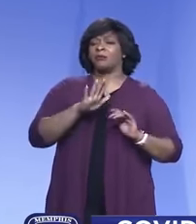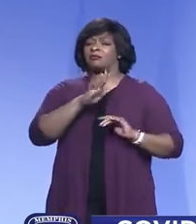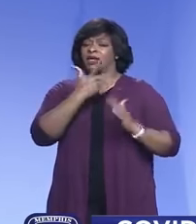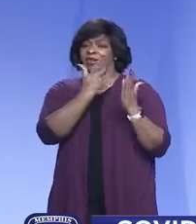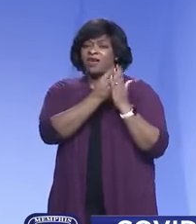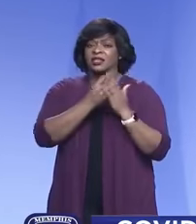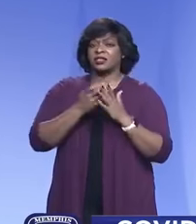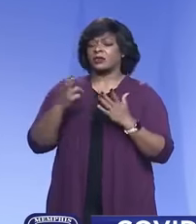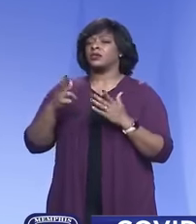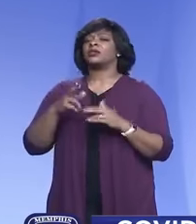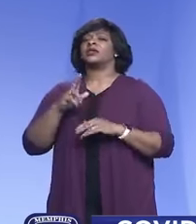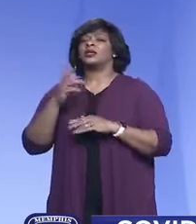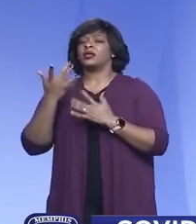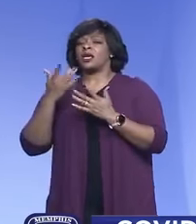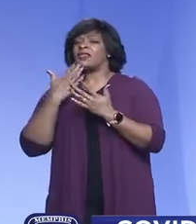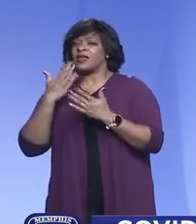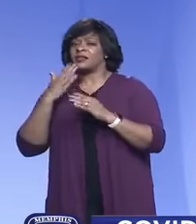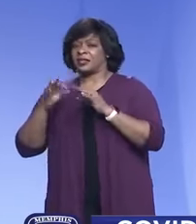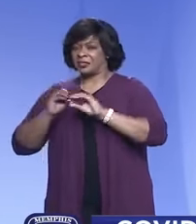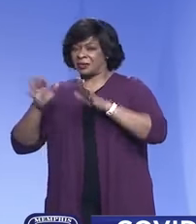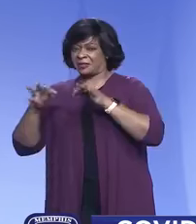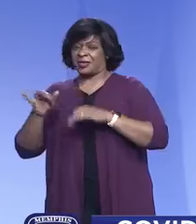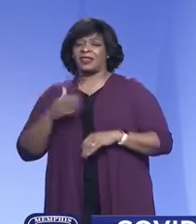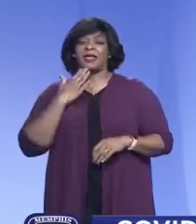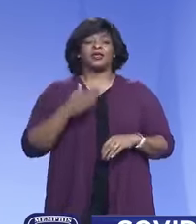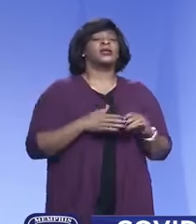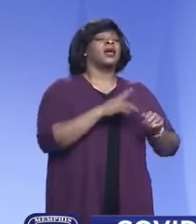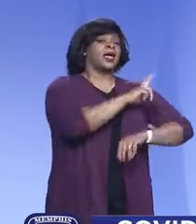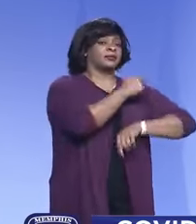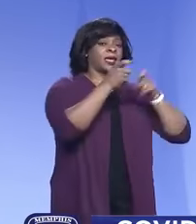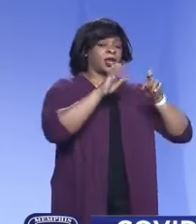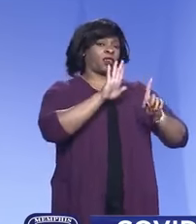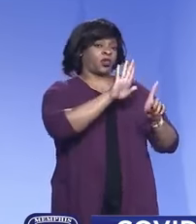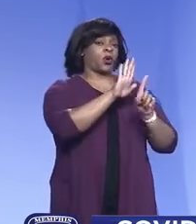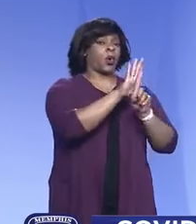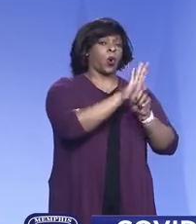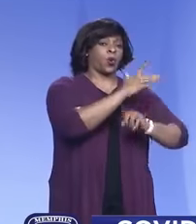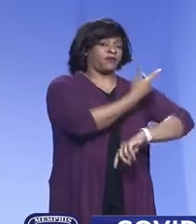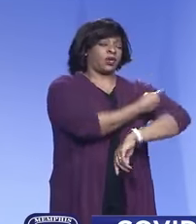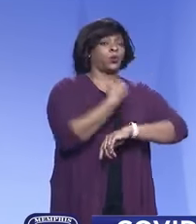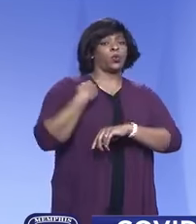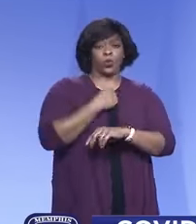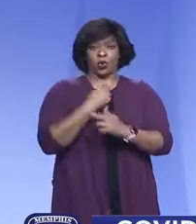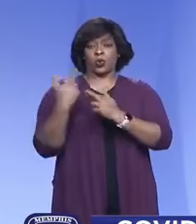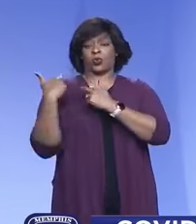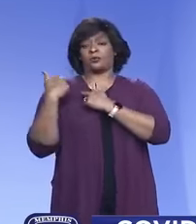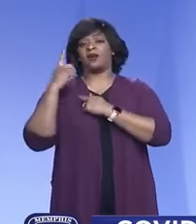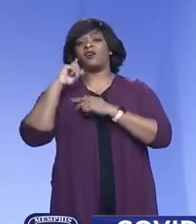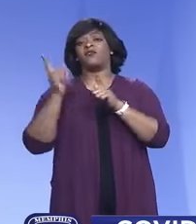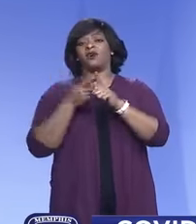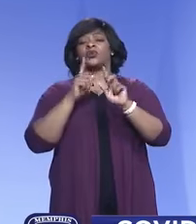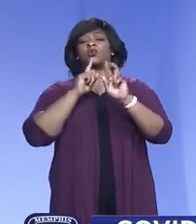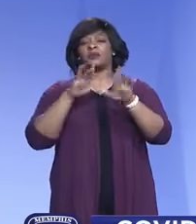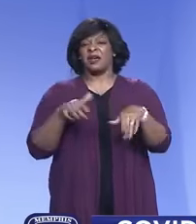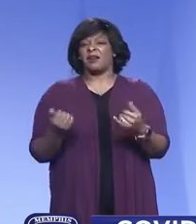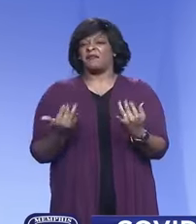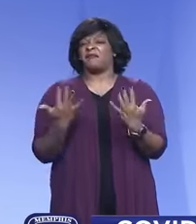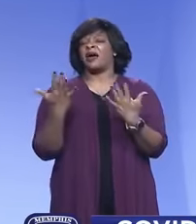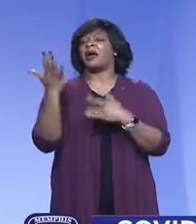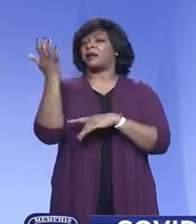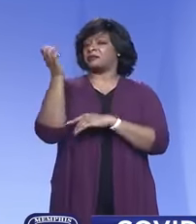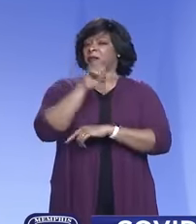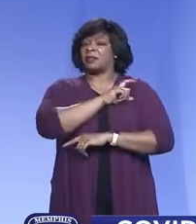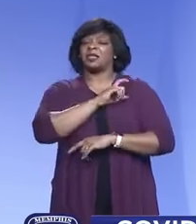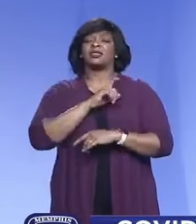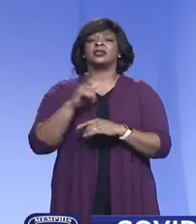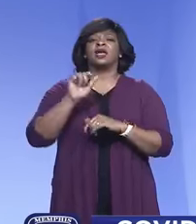if that could be clarified. Thank you. Yeah, hospitals handle their own. Yes, we're responsible for first responders, and we'll be responsible